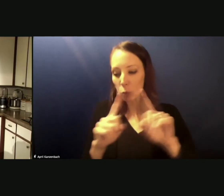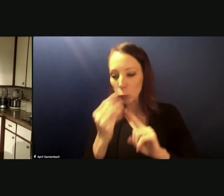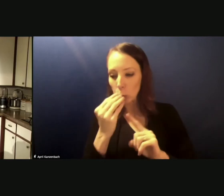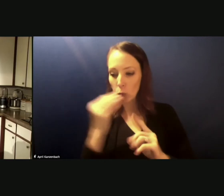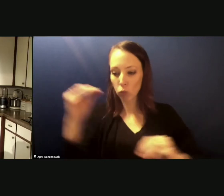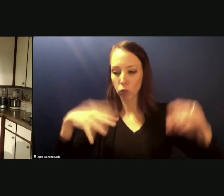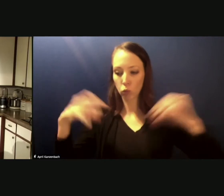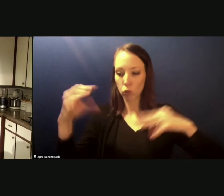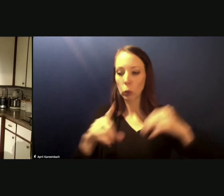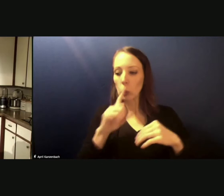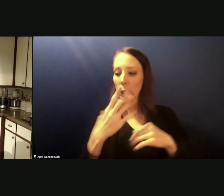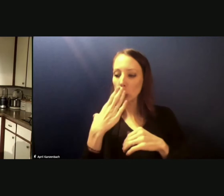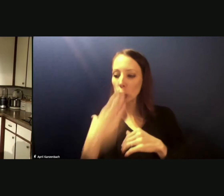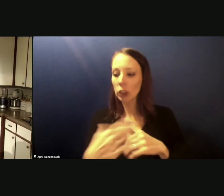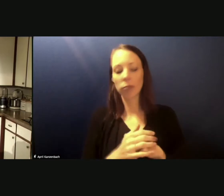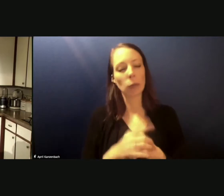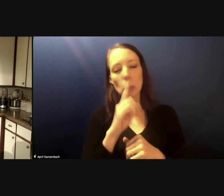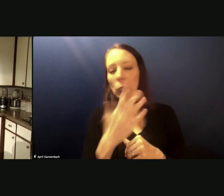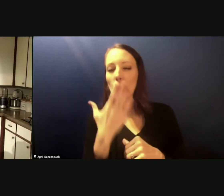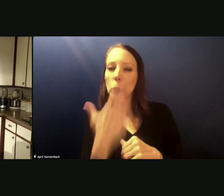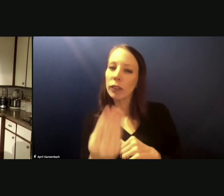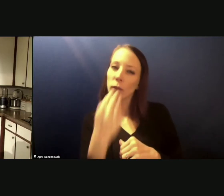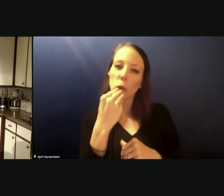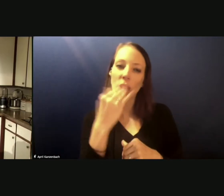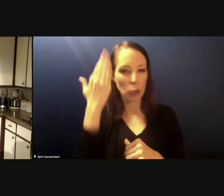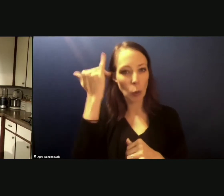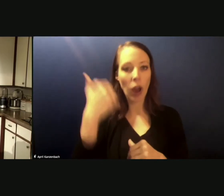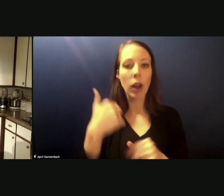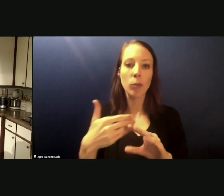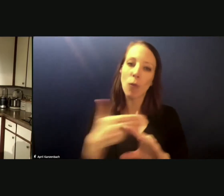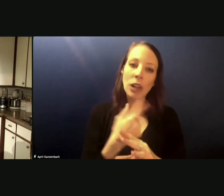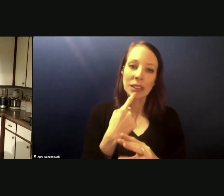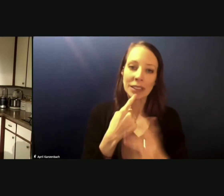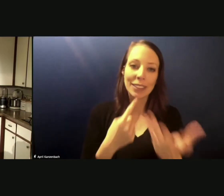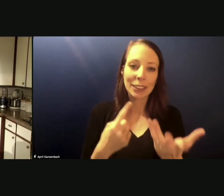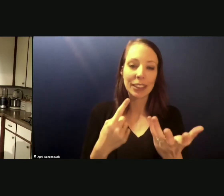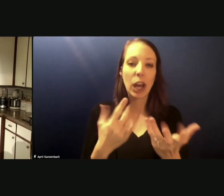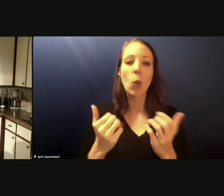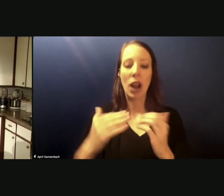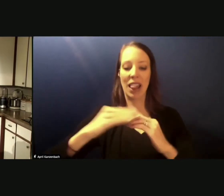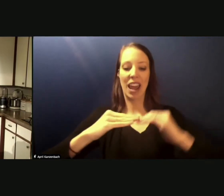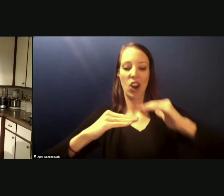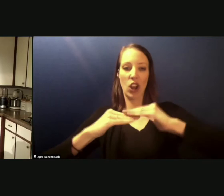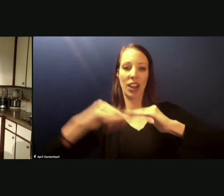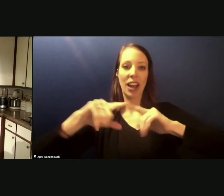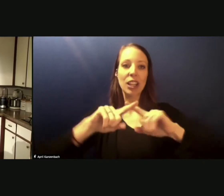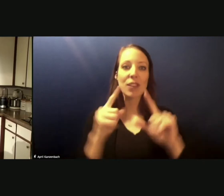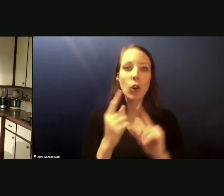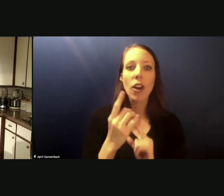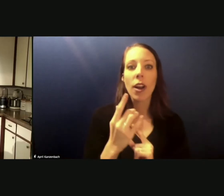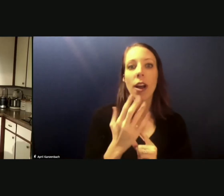So it's a really good dish, and it does well with people. I like to layer it with different colors and use a